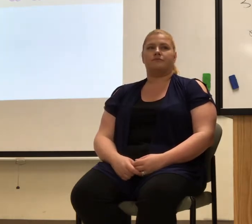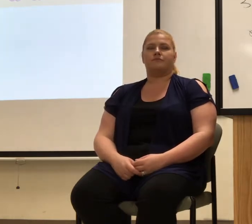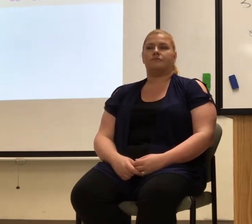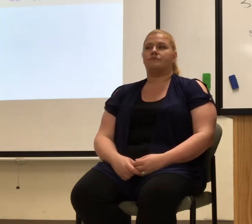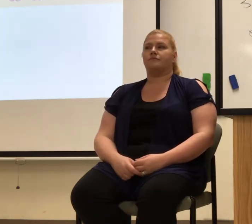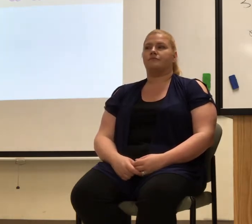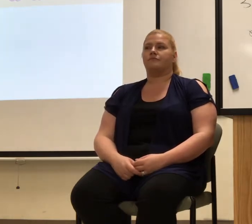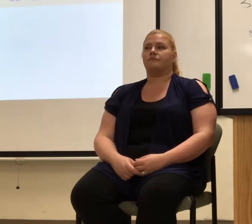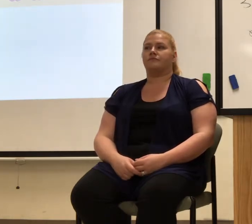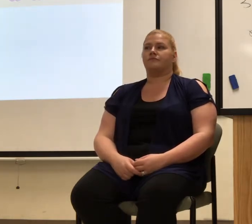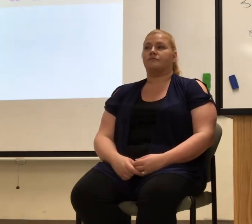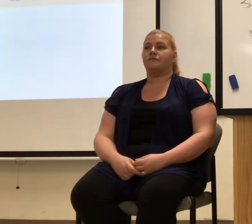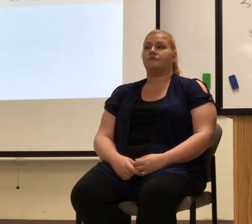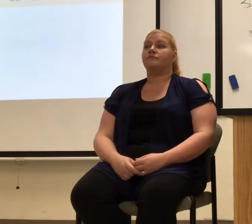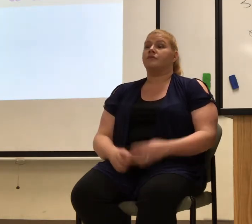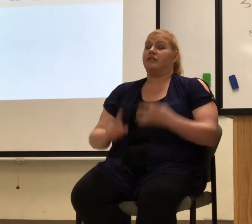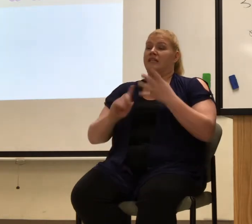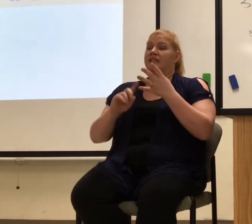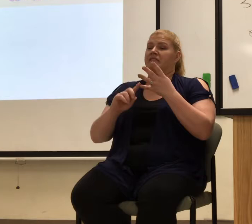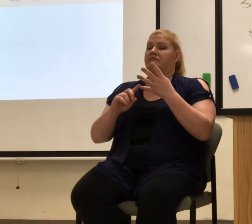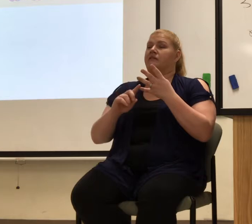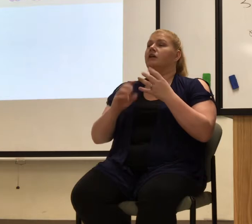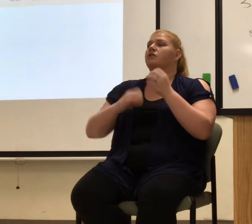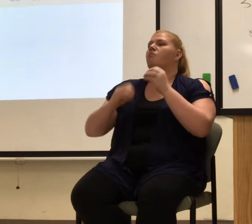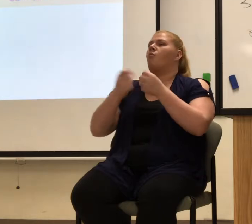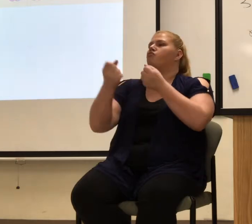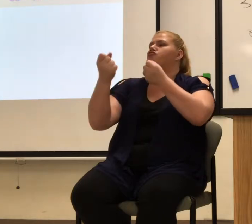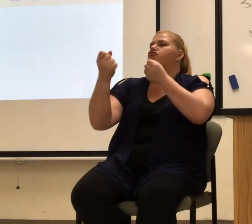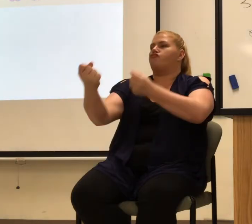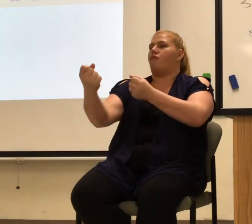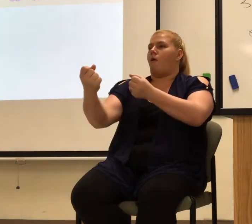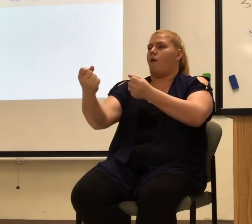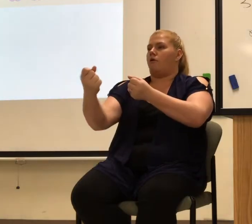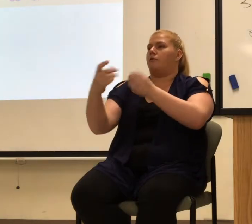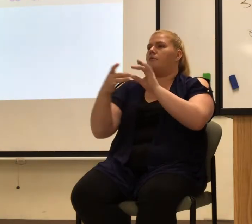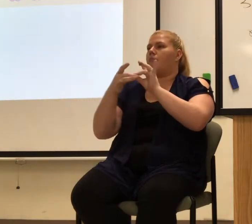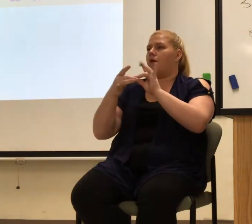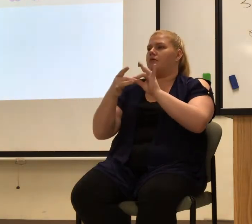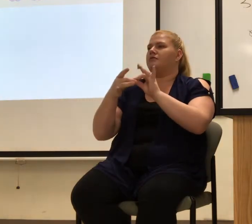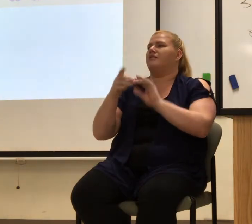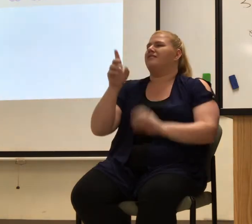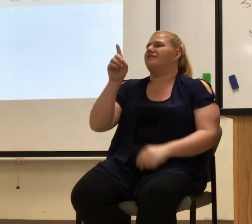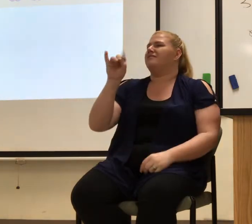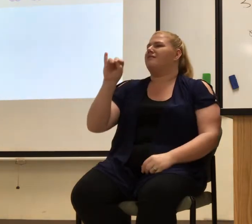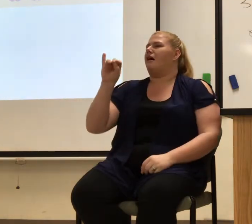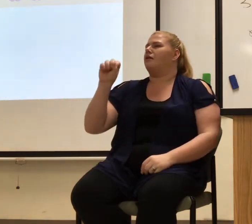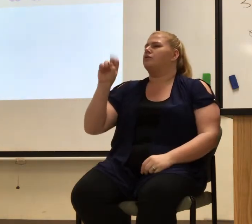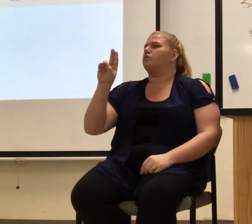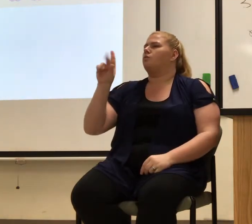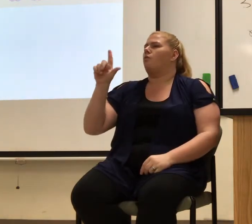By stronger bonds, like for example, disulfide bonds.